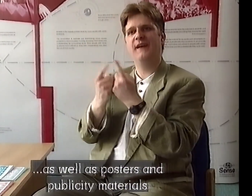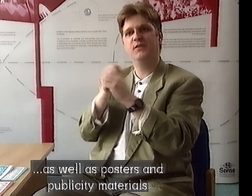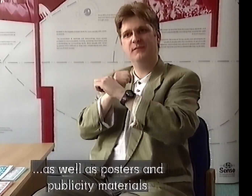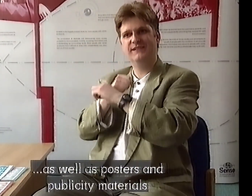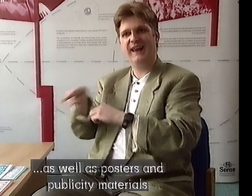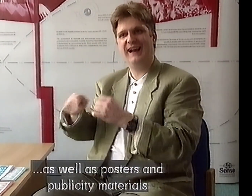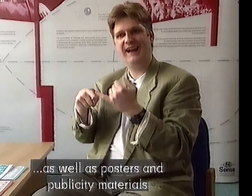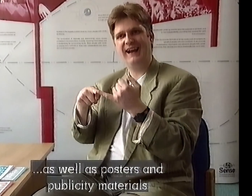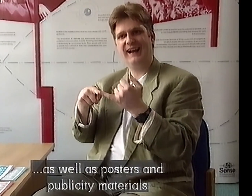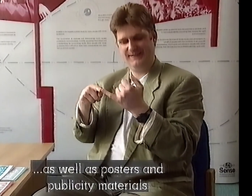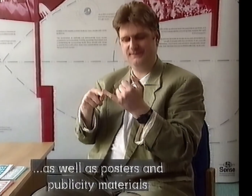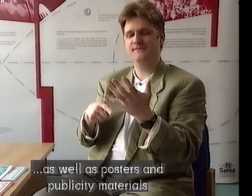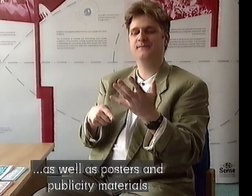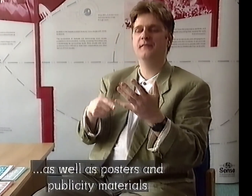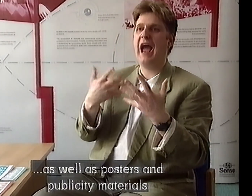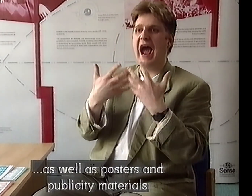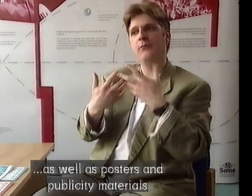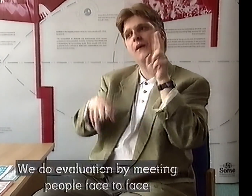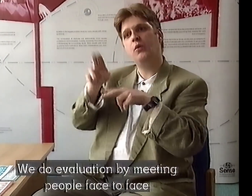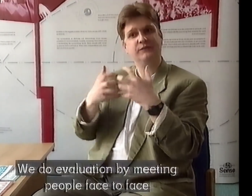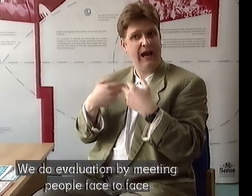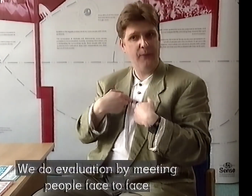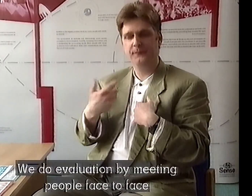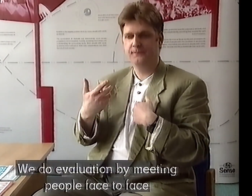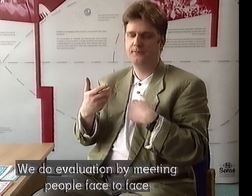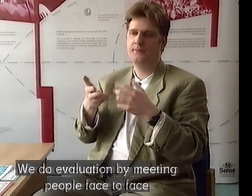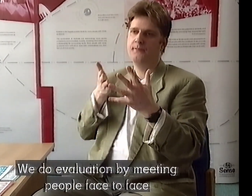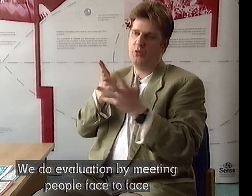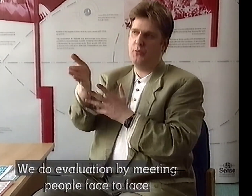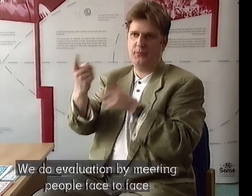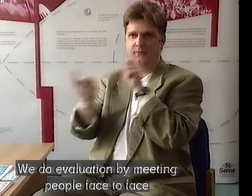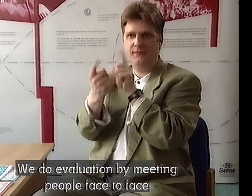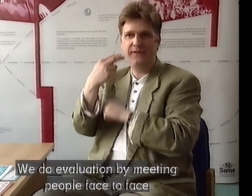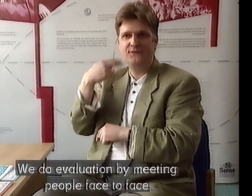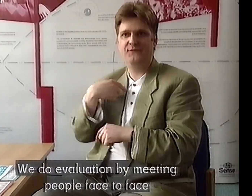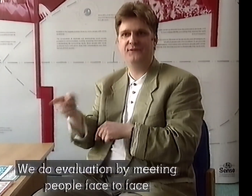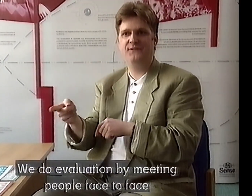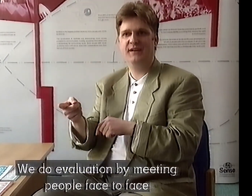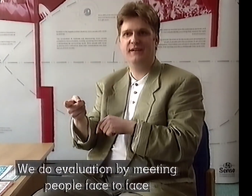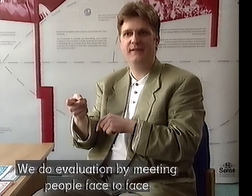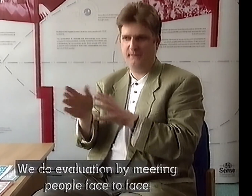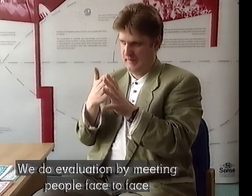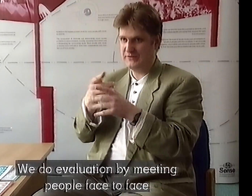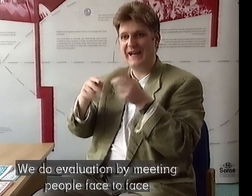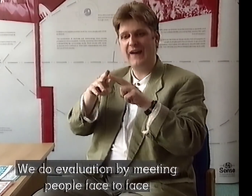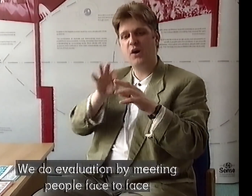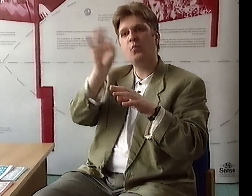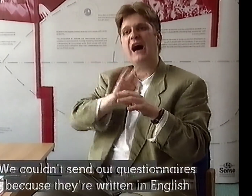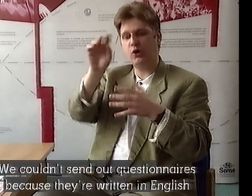as well as posters and publicity materials. In terms of evaluation, we do that by actually meeting with people face to face. We couldn't just